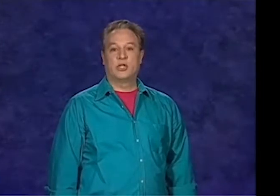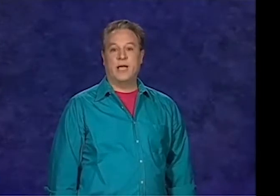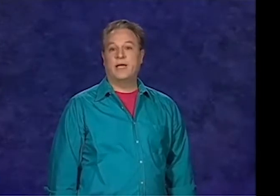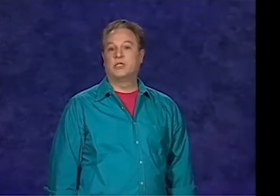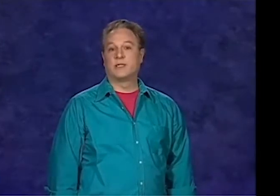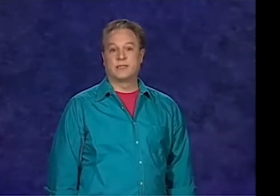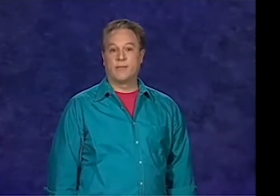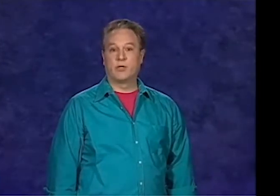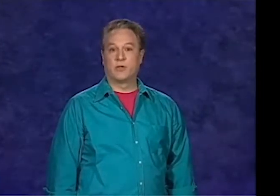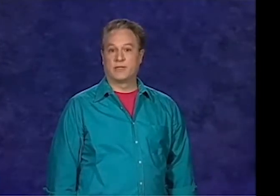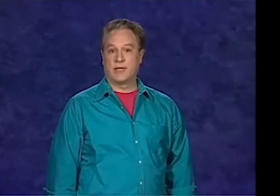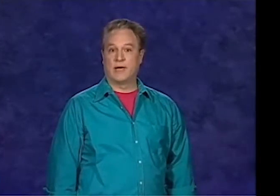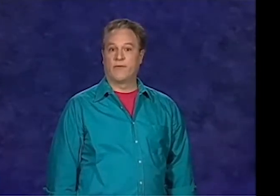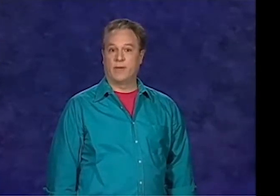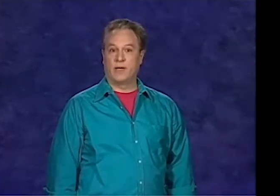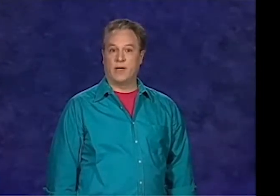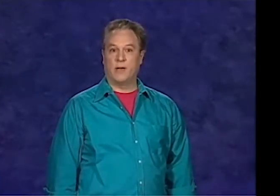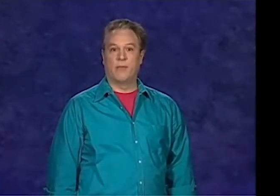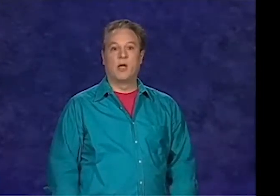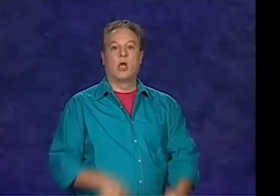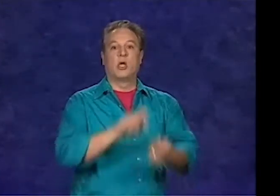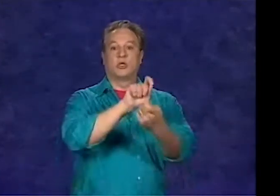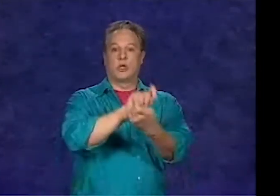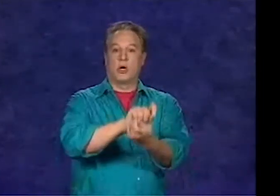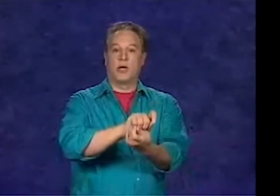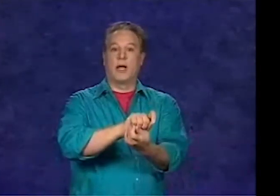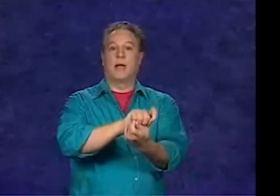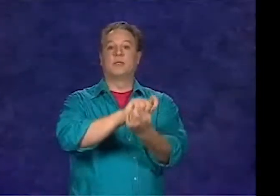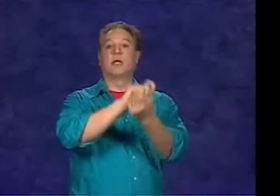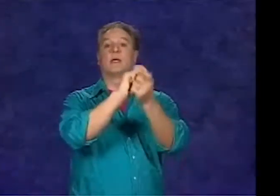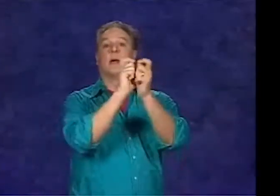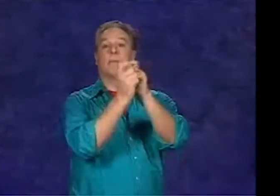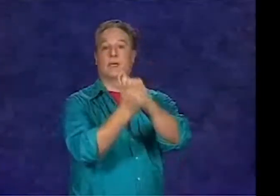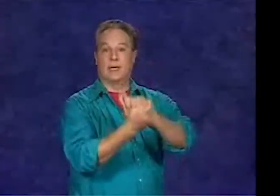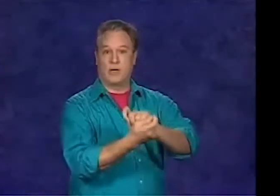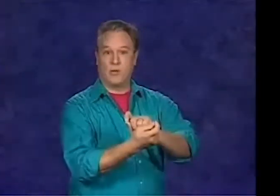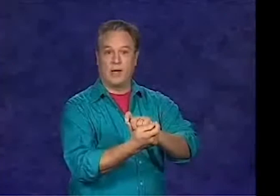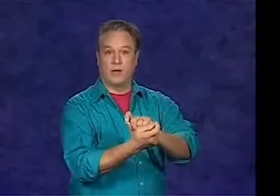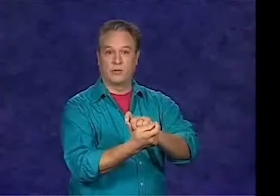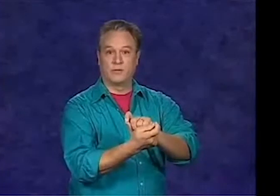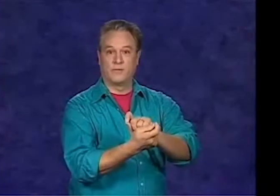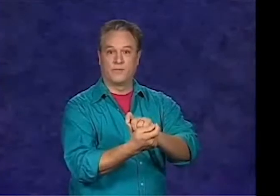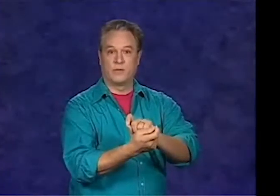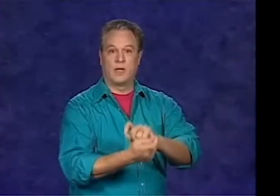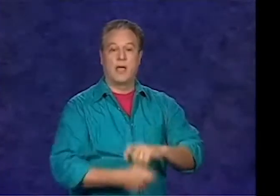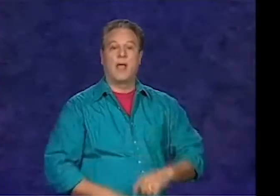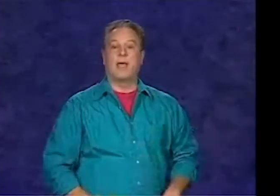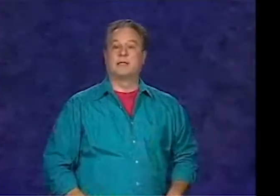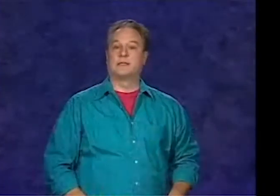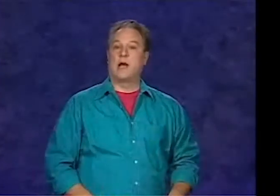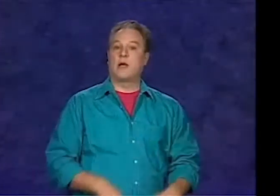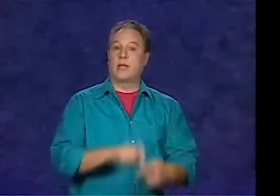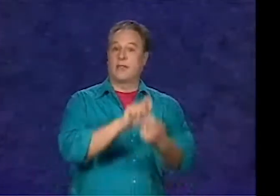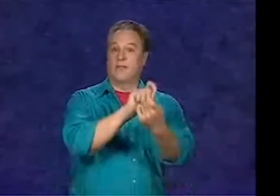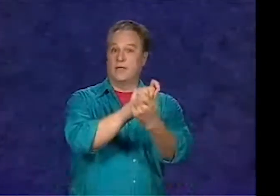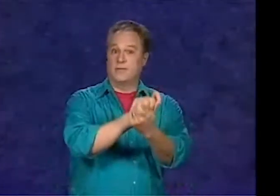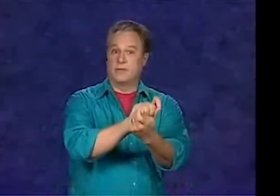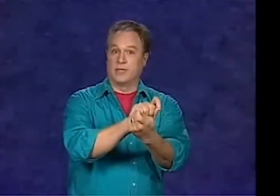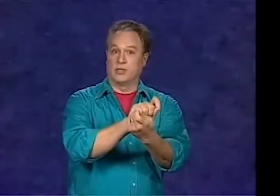Change is similar to the sign for become. Turn an object completely around. It started in this position and it